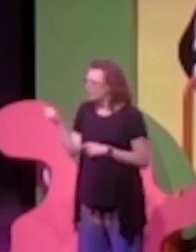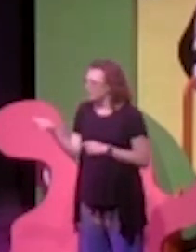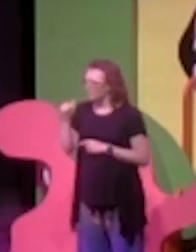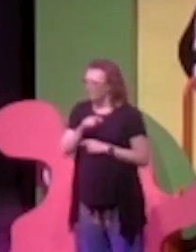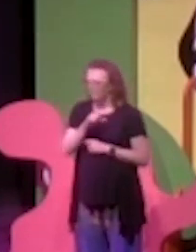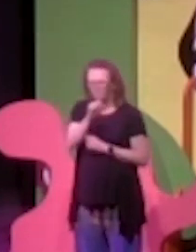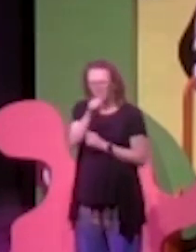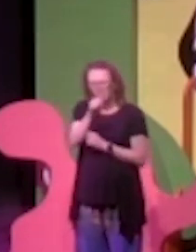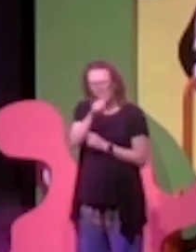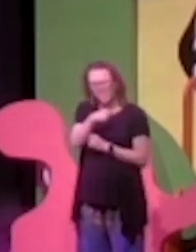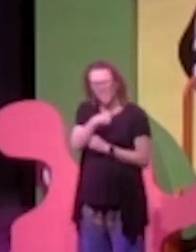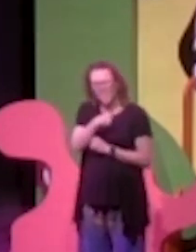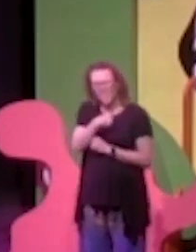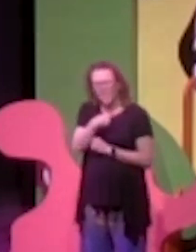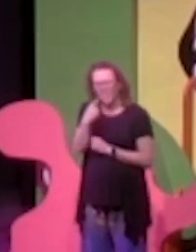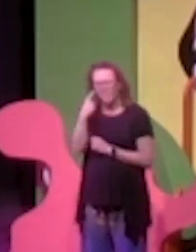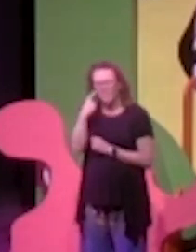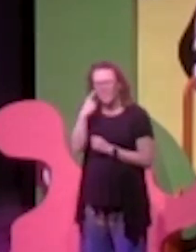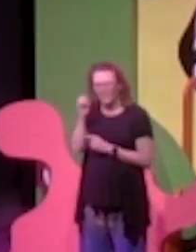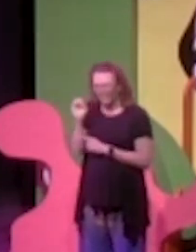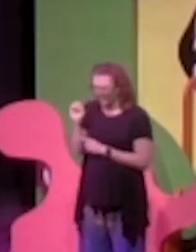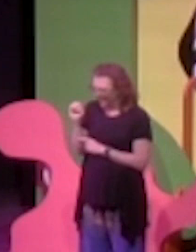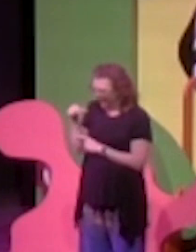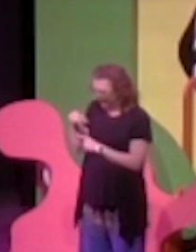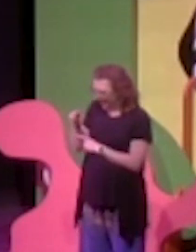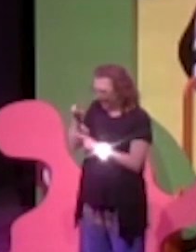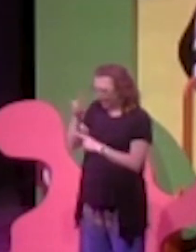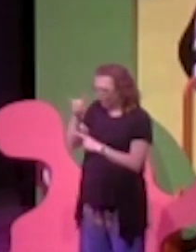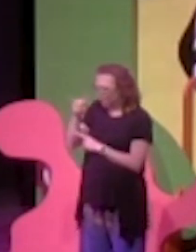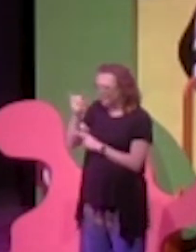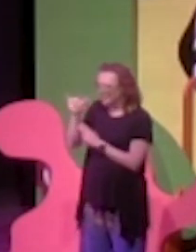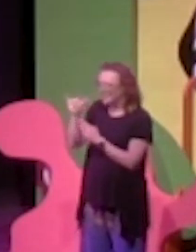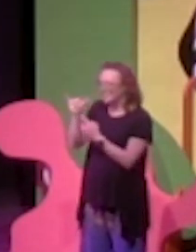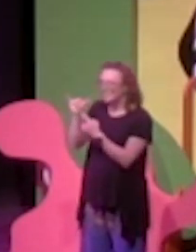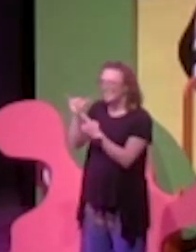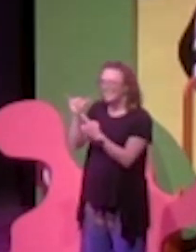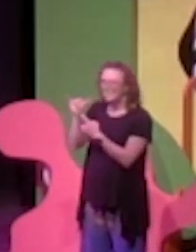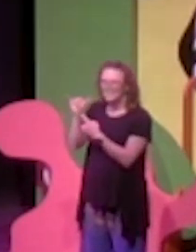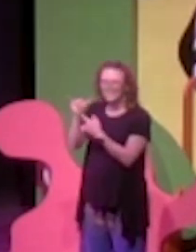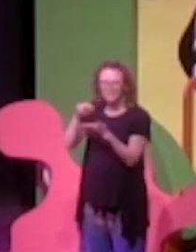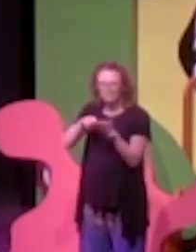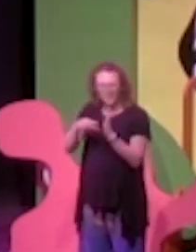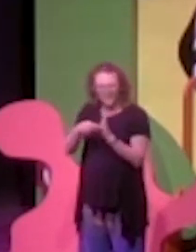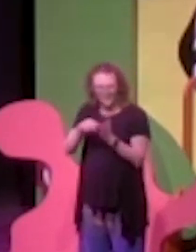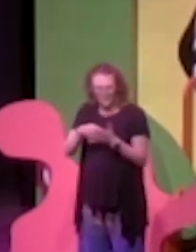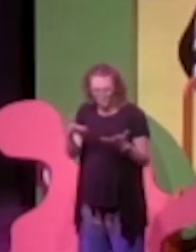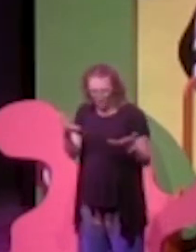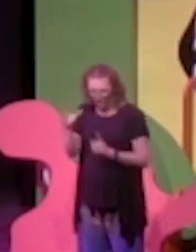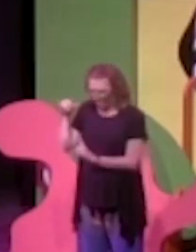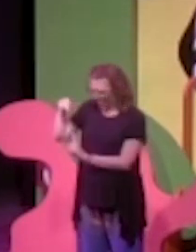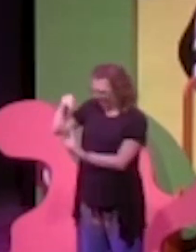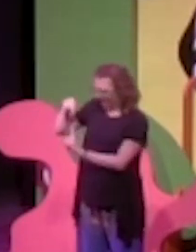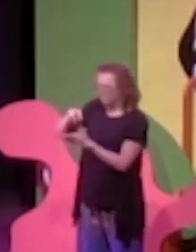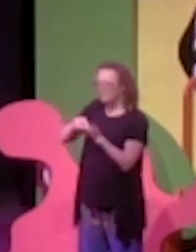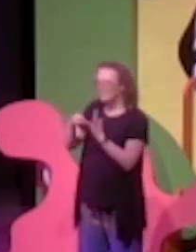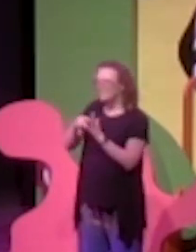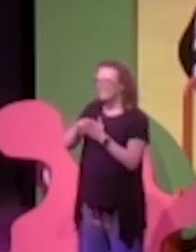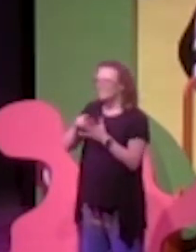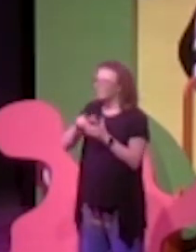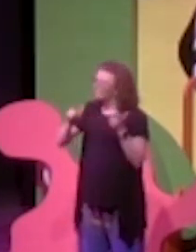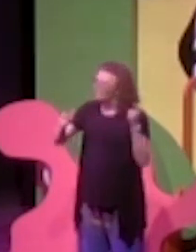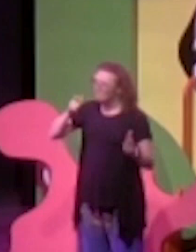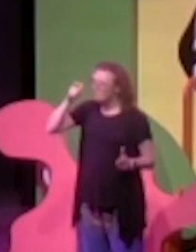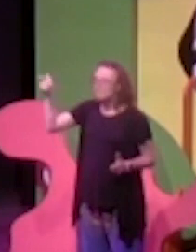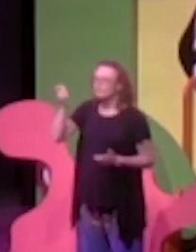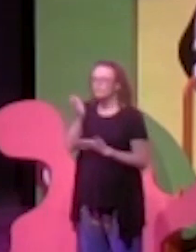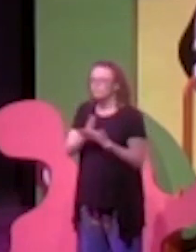Defining equity, I think, is the big task. And I think as